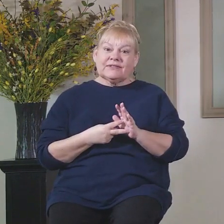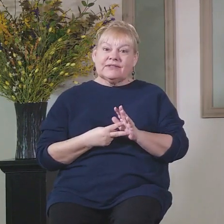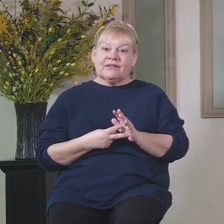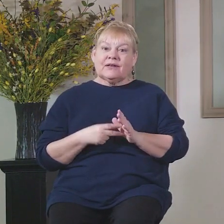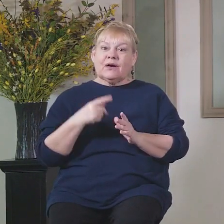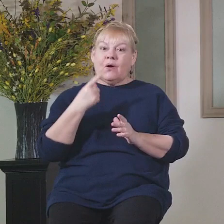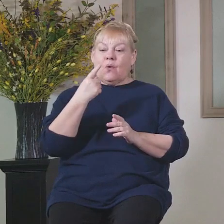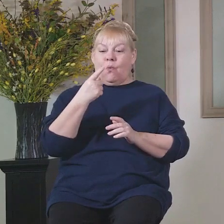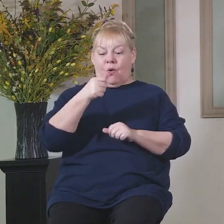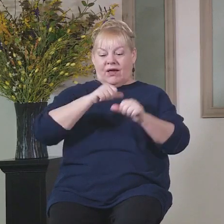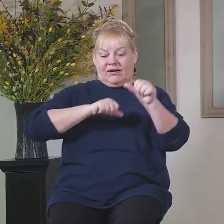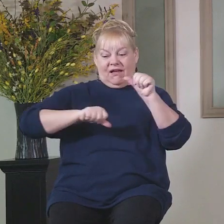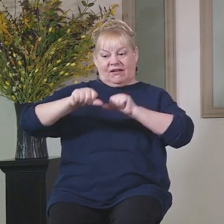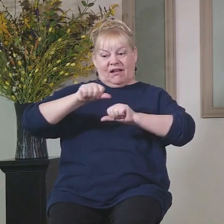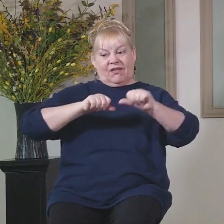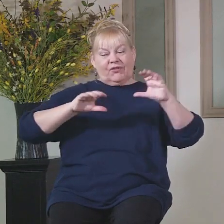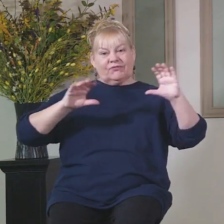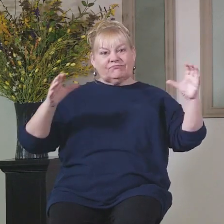One another.